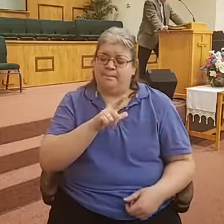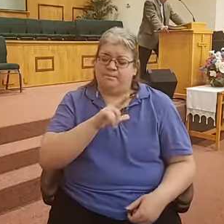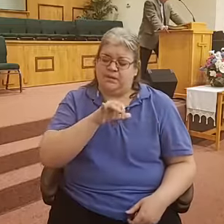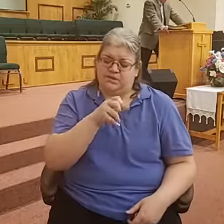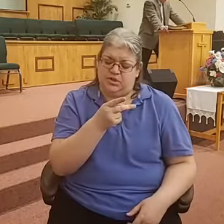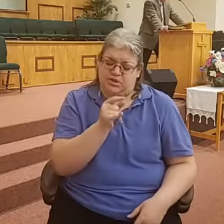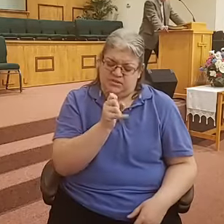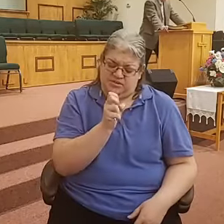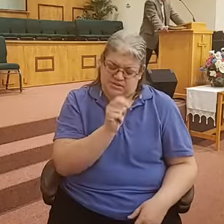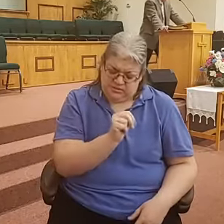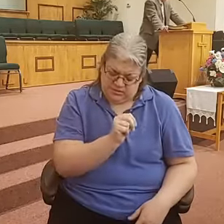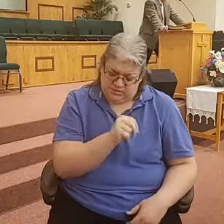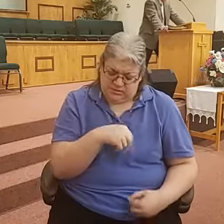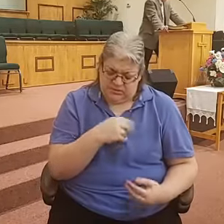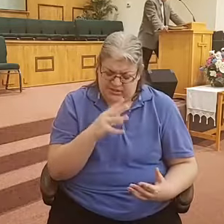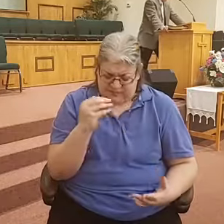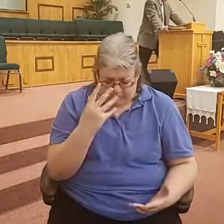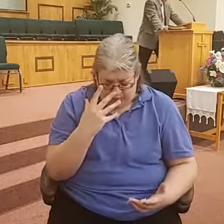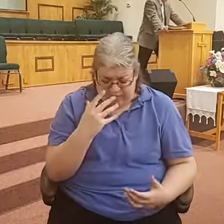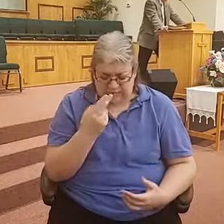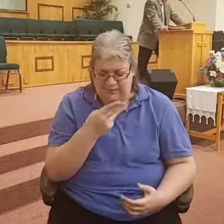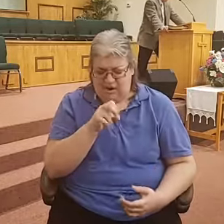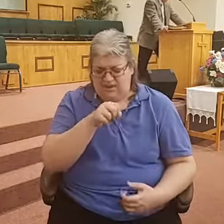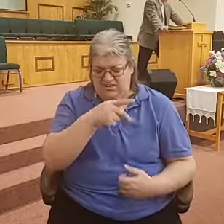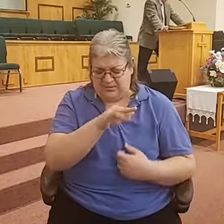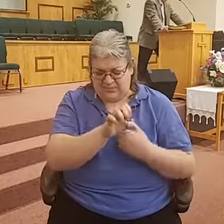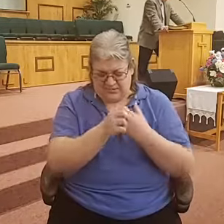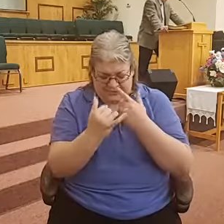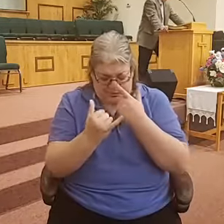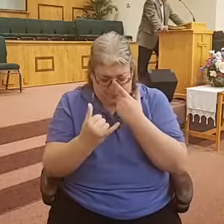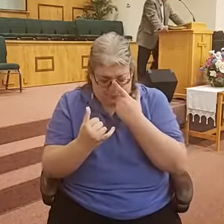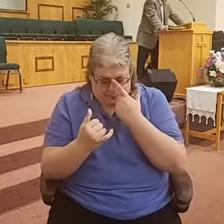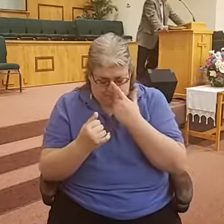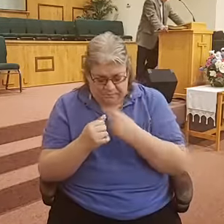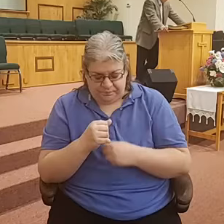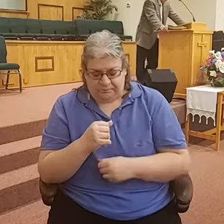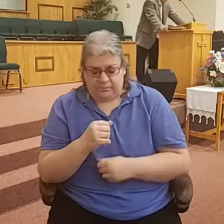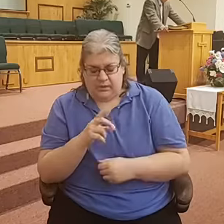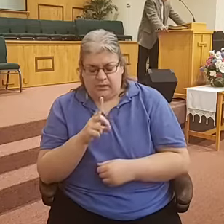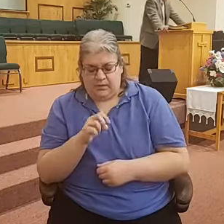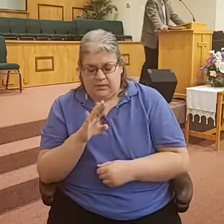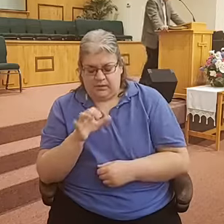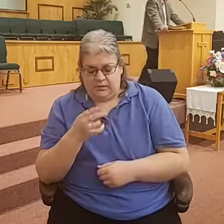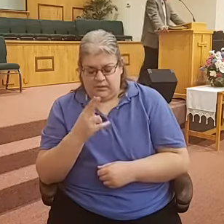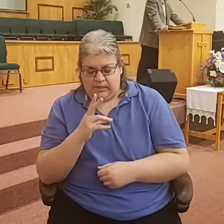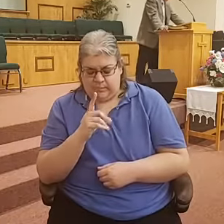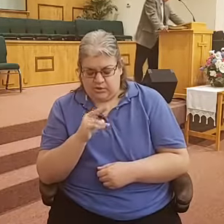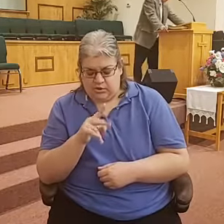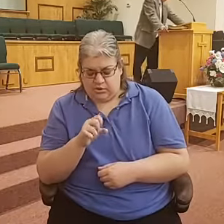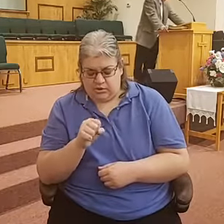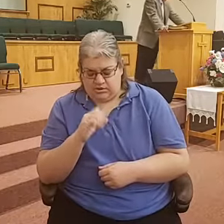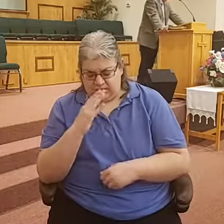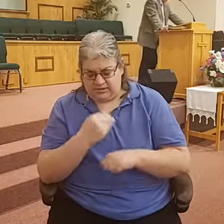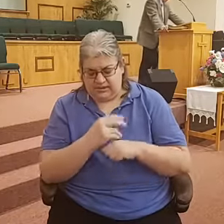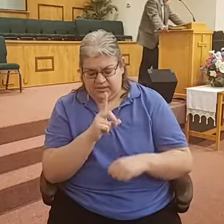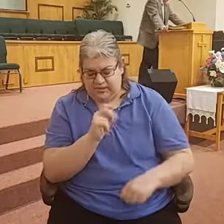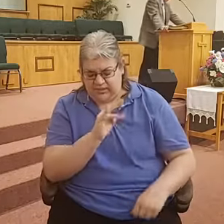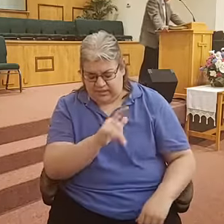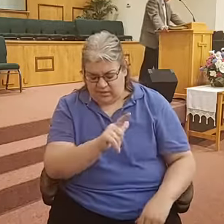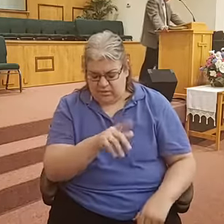Johnston. Give him grace as he's on hospice care. I pray for Deborah Charles' son, Daniel. Give him